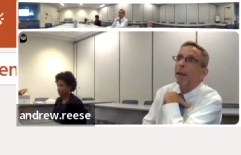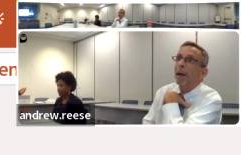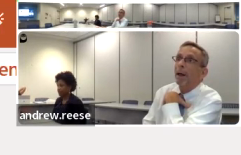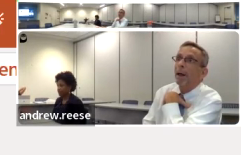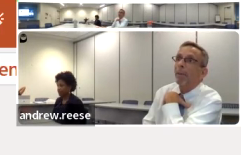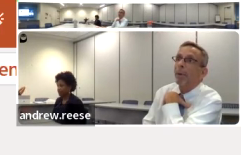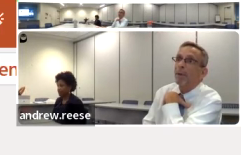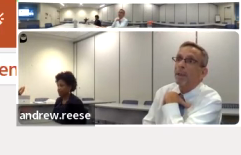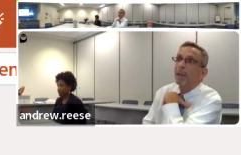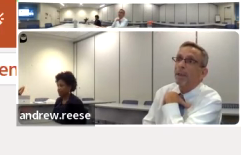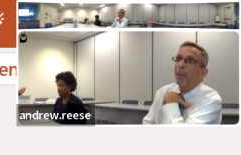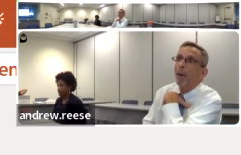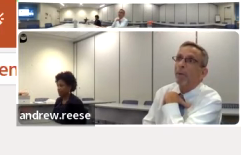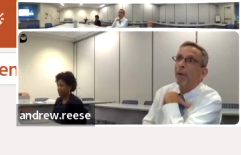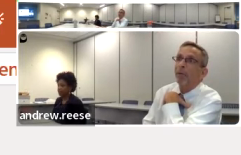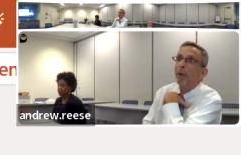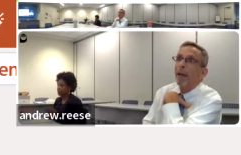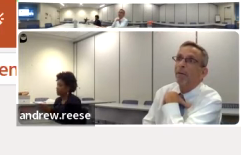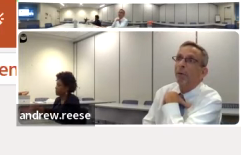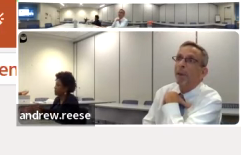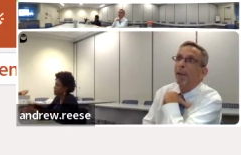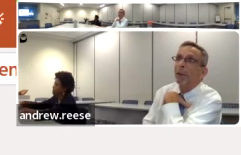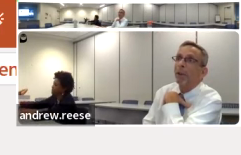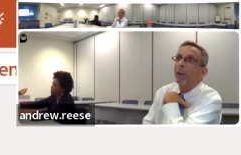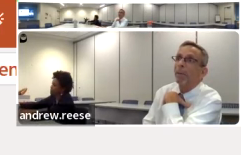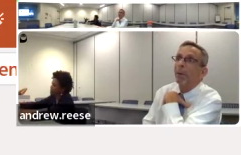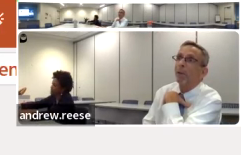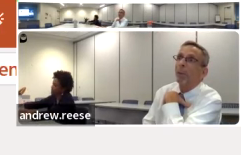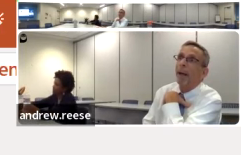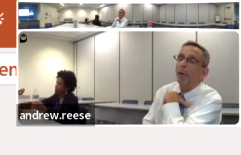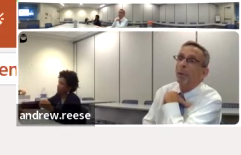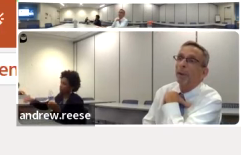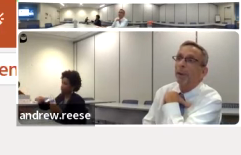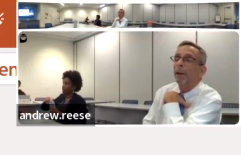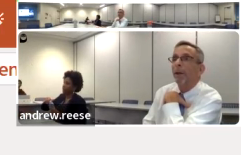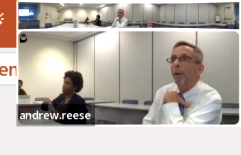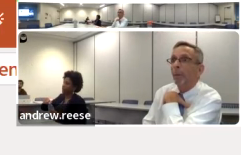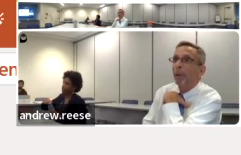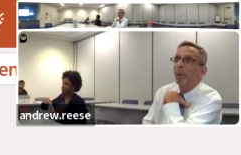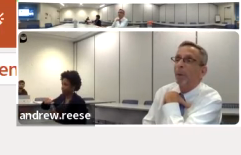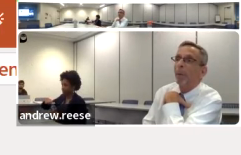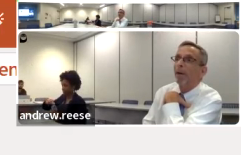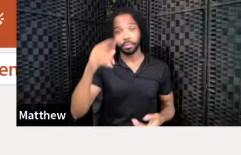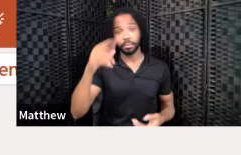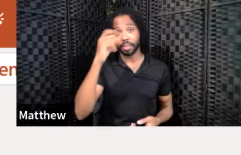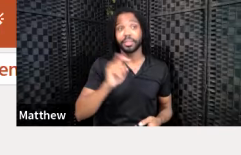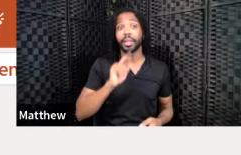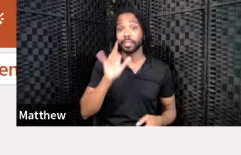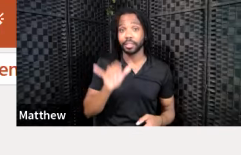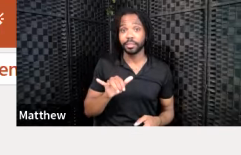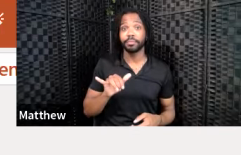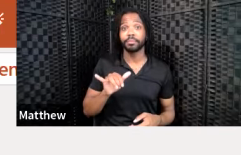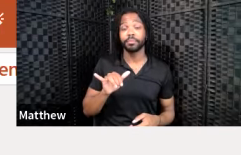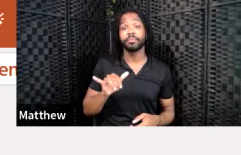tracking the CDC website for that information, because we actually, we went from high